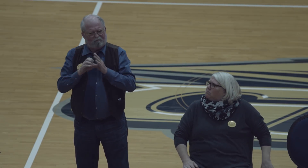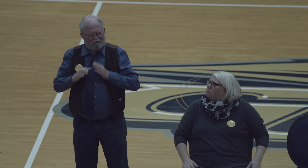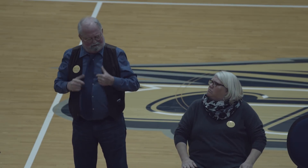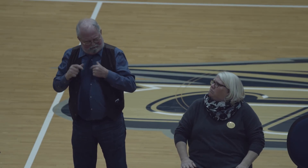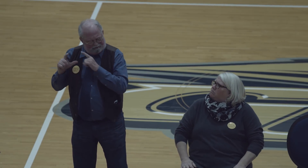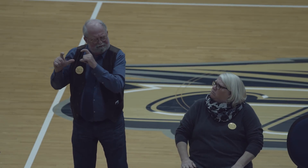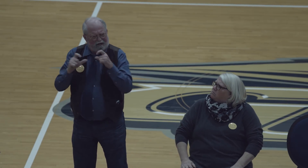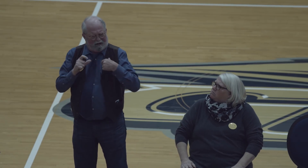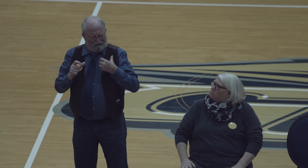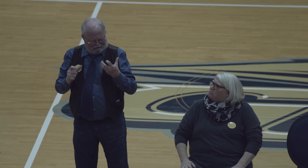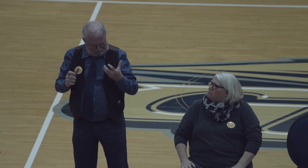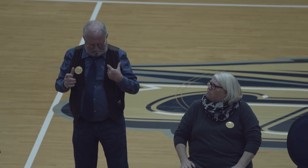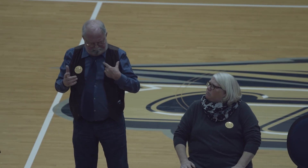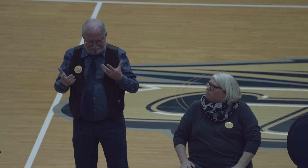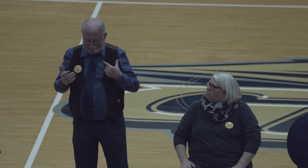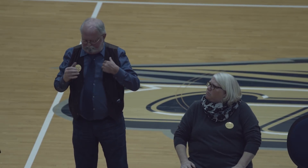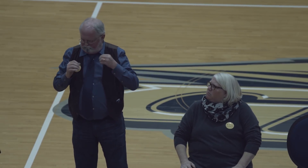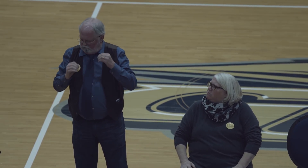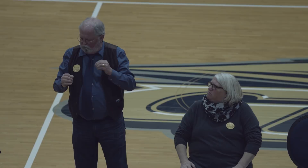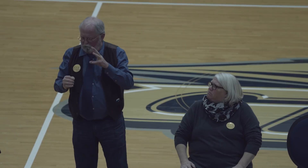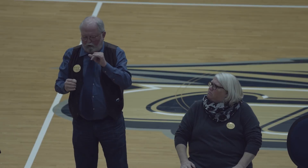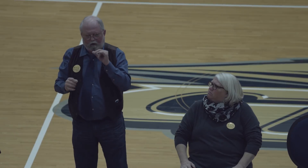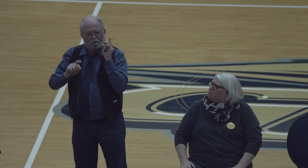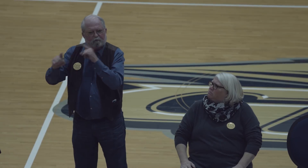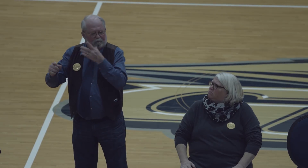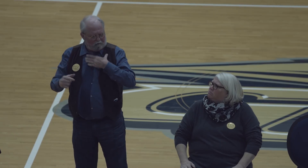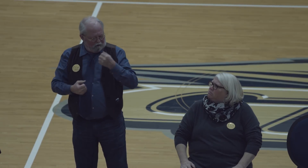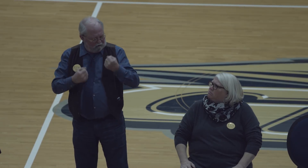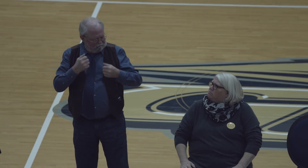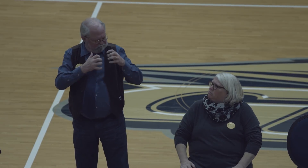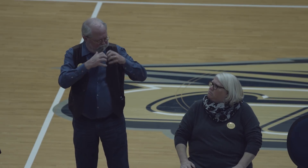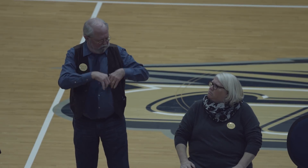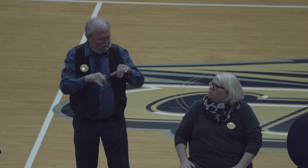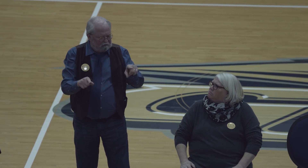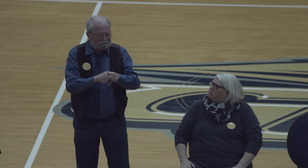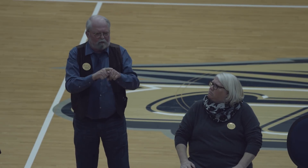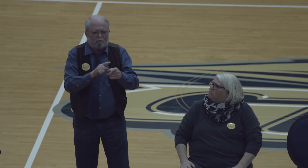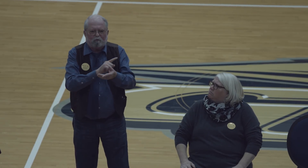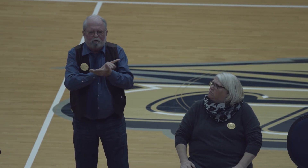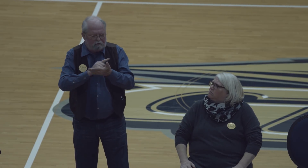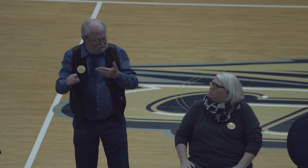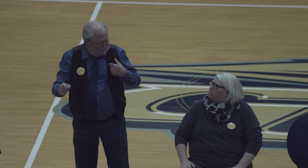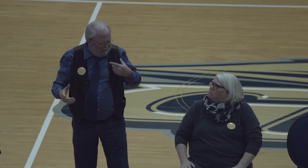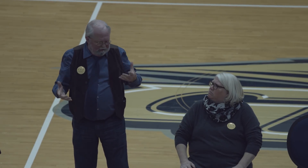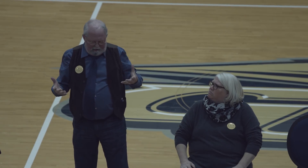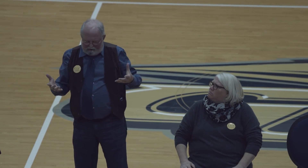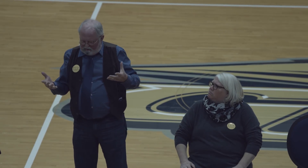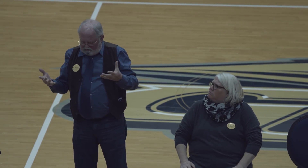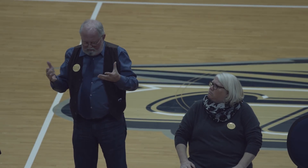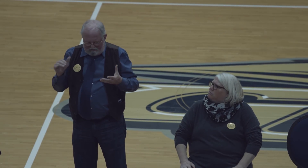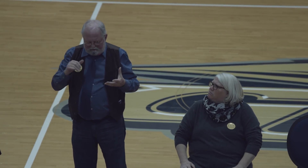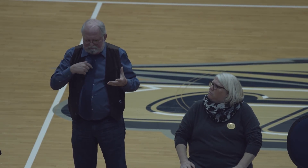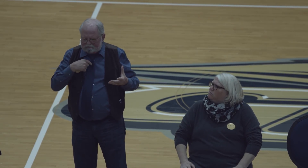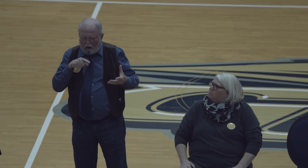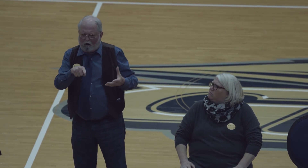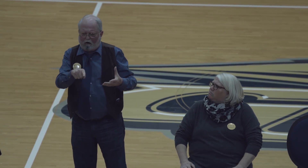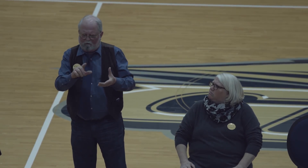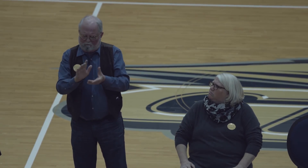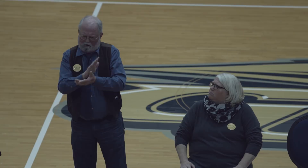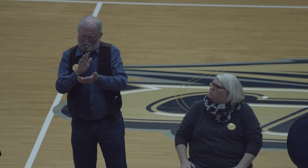I thought that, as a photographer, I didn't have access to the protests and to the march. In fact, my car had broken